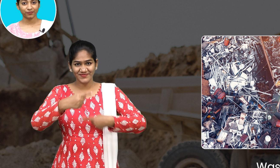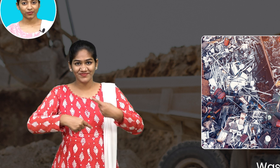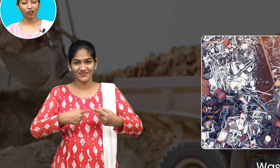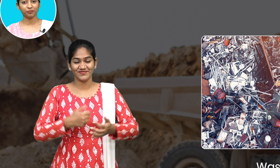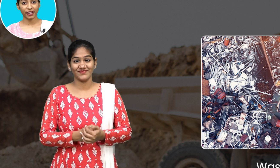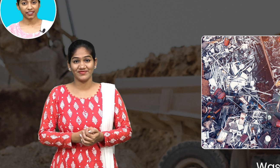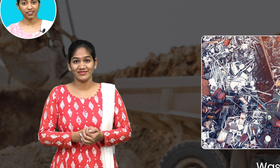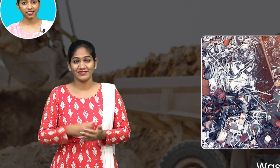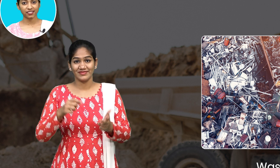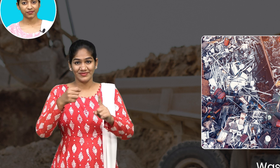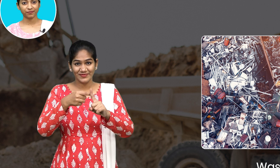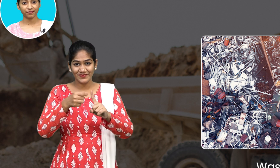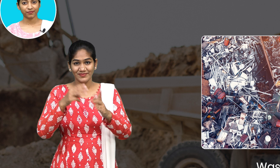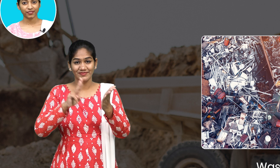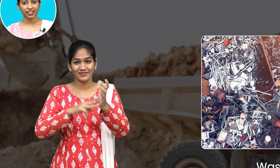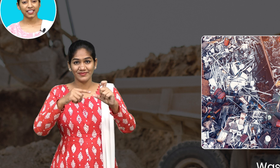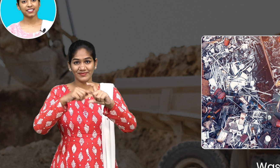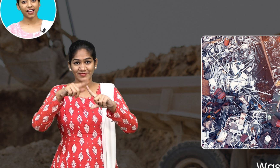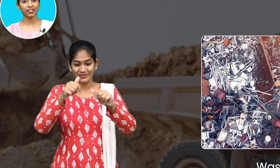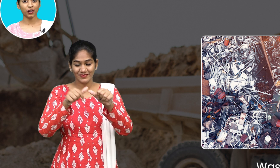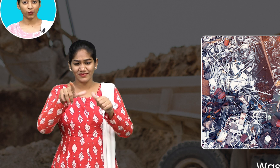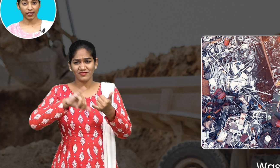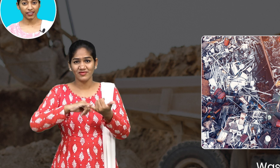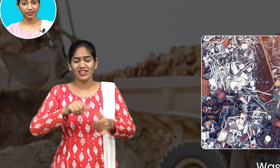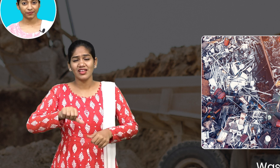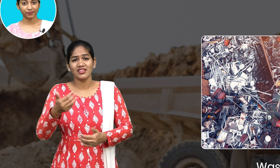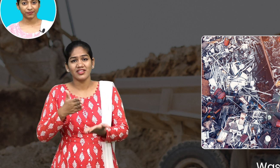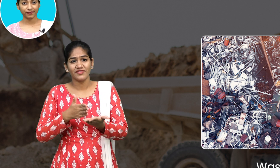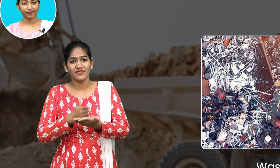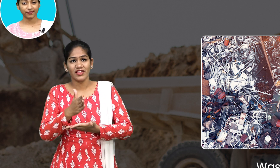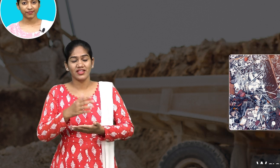Recycling of metals is